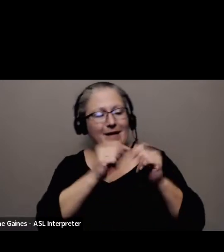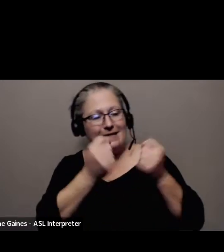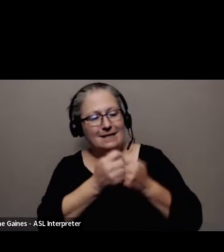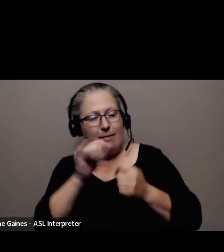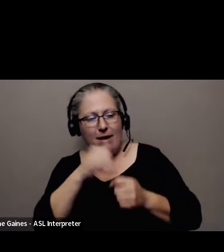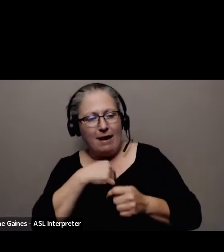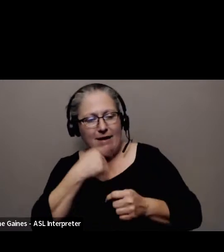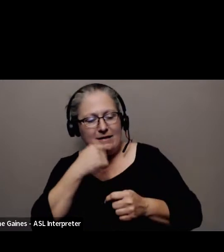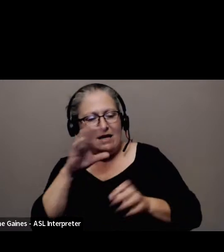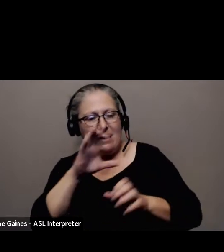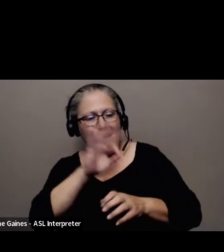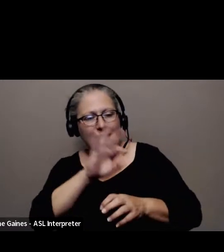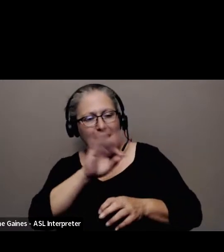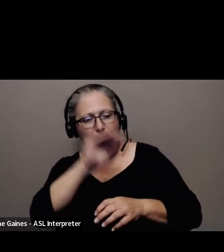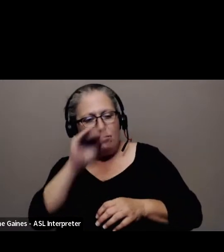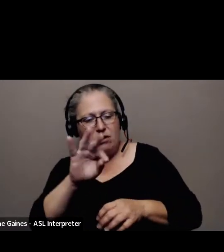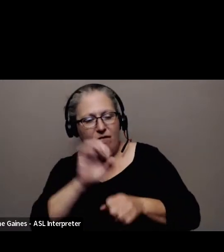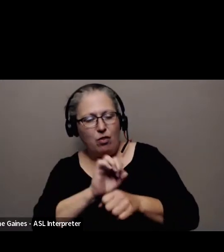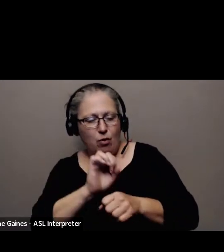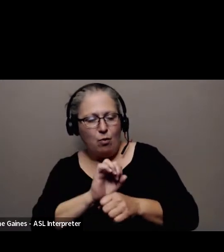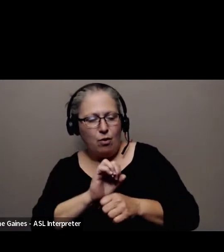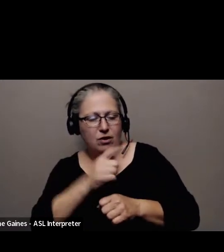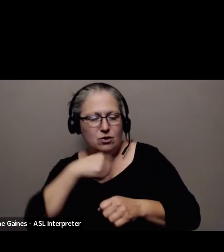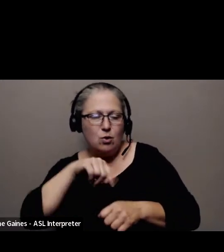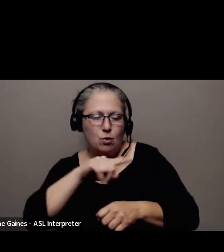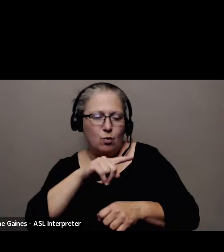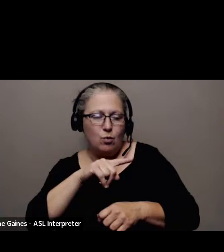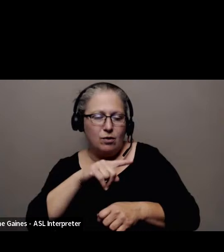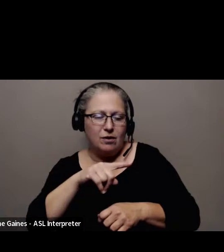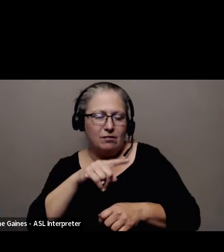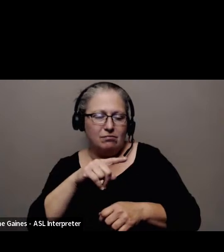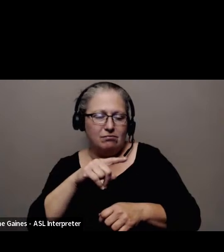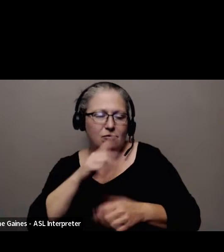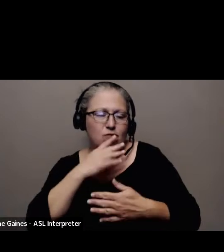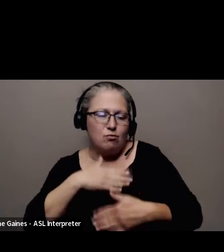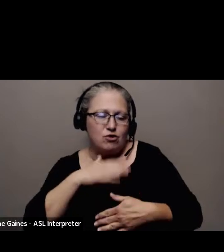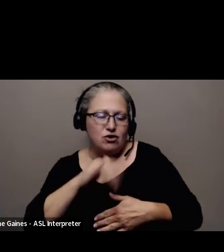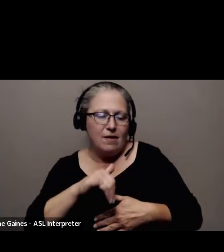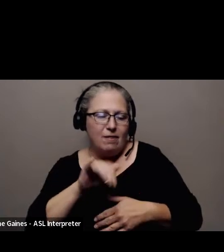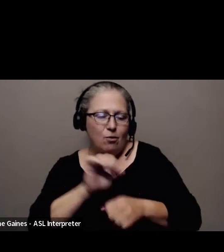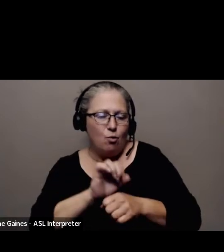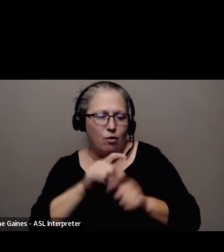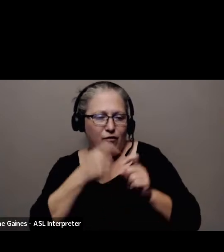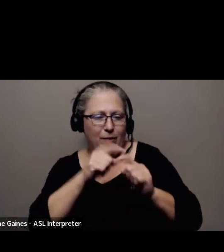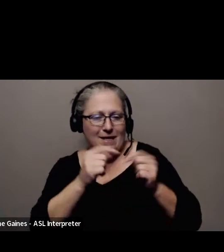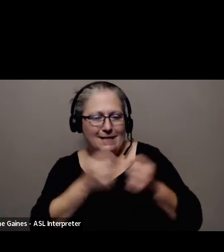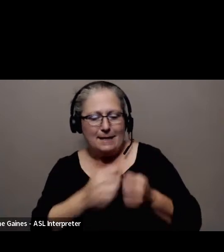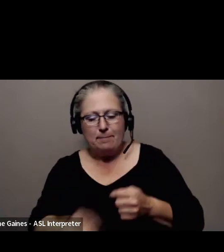I said, does 99% of the work. And so I very much appreciate the work of the team.